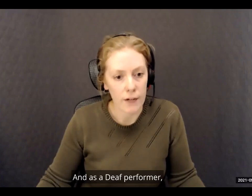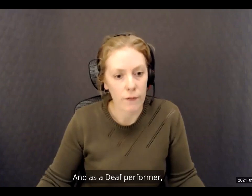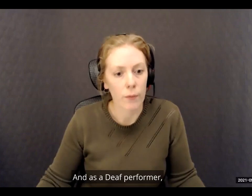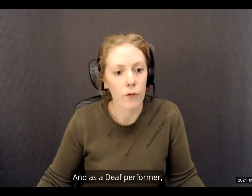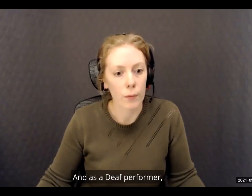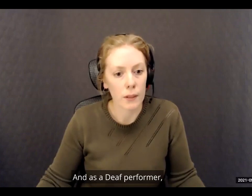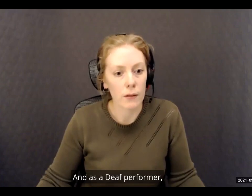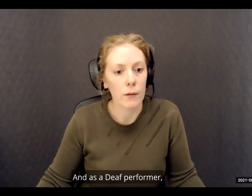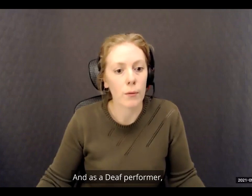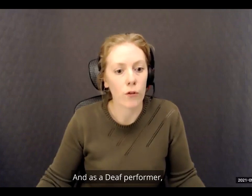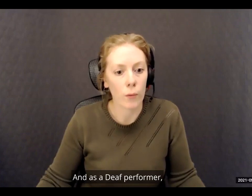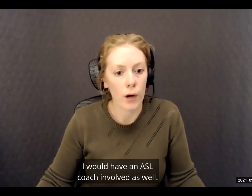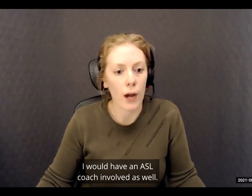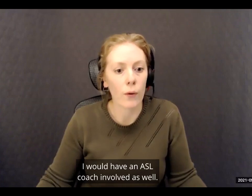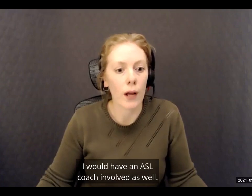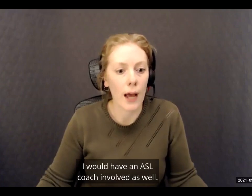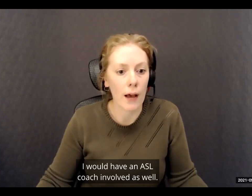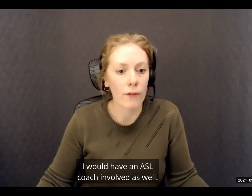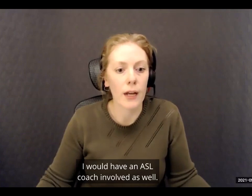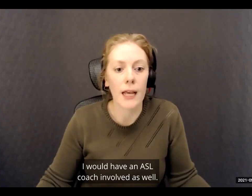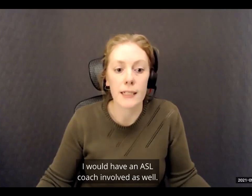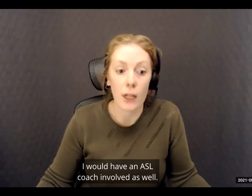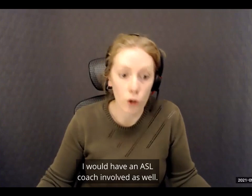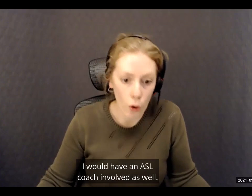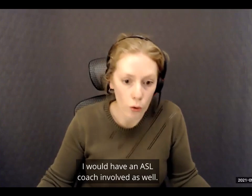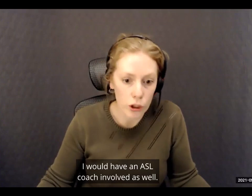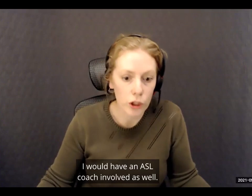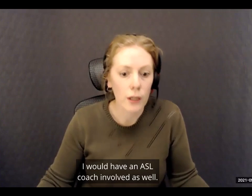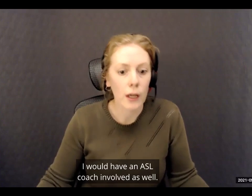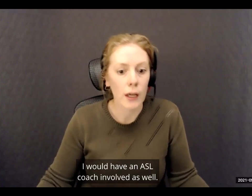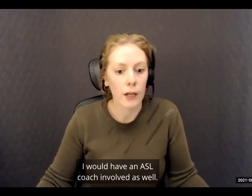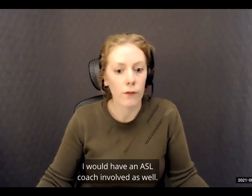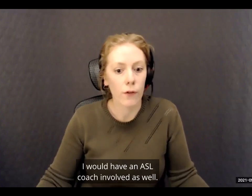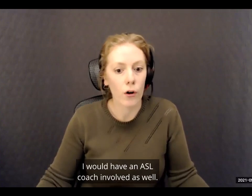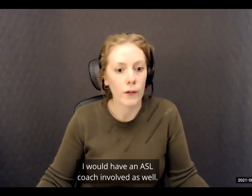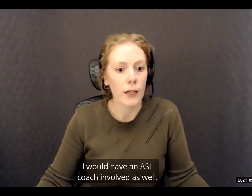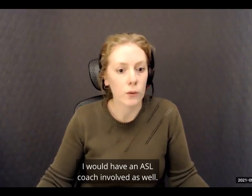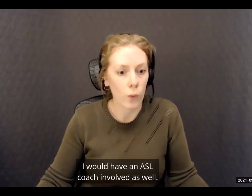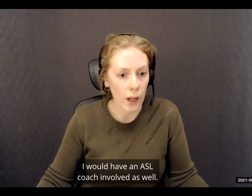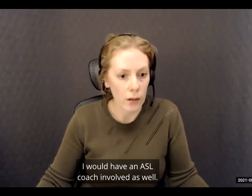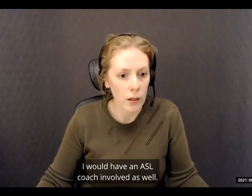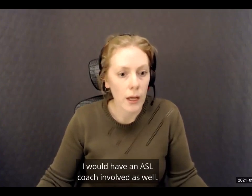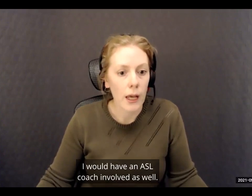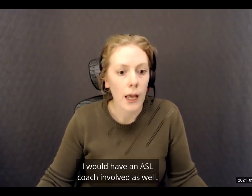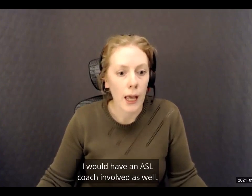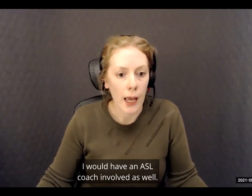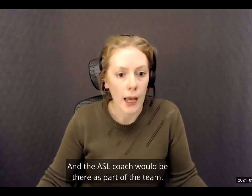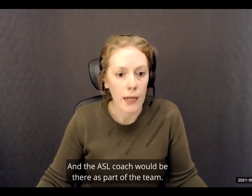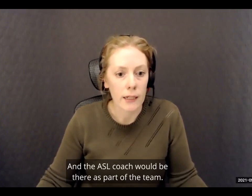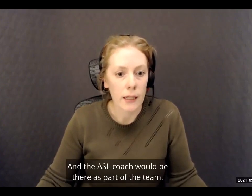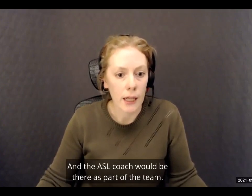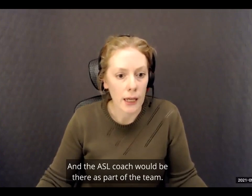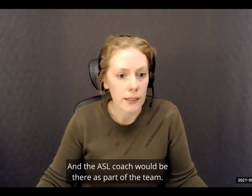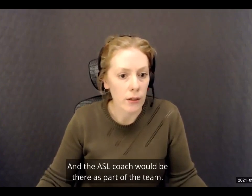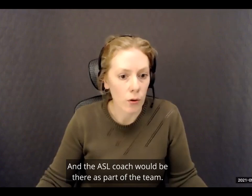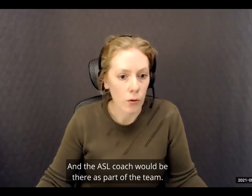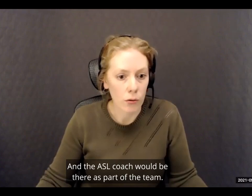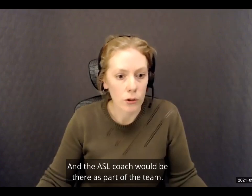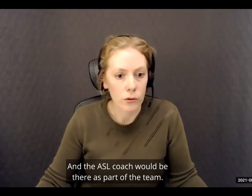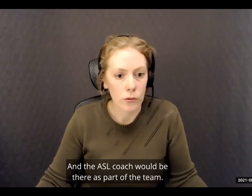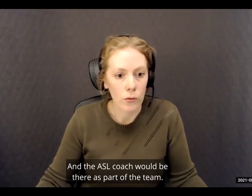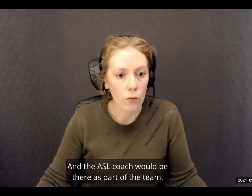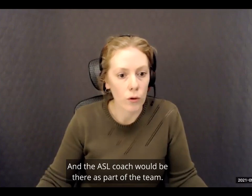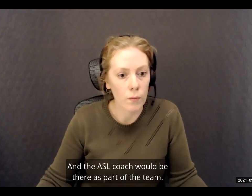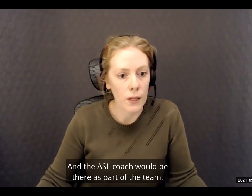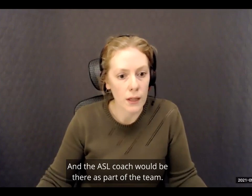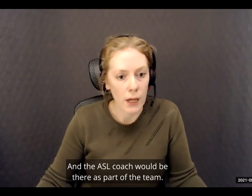And as a deaf performer, I would have an ASL coach involved as well. And the ASL